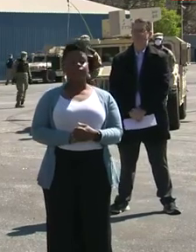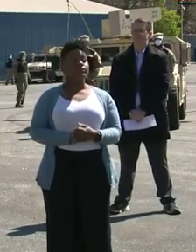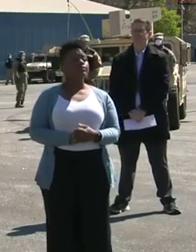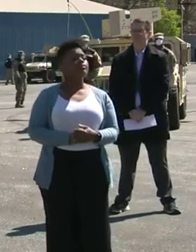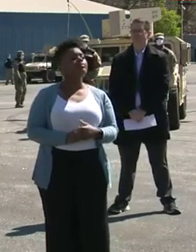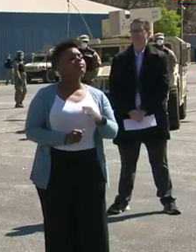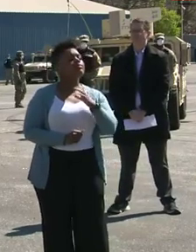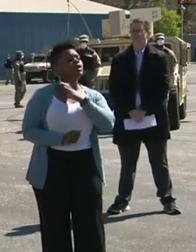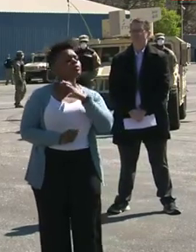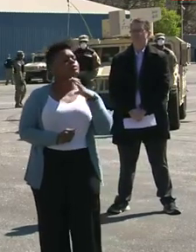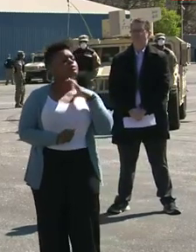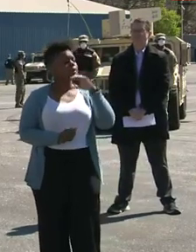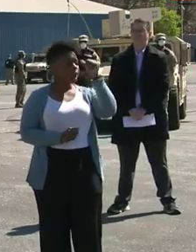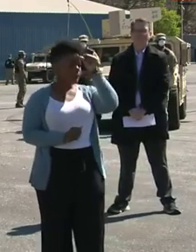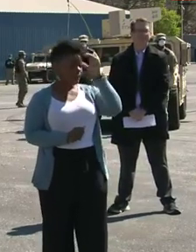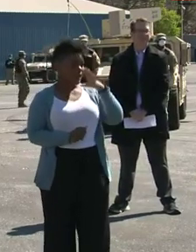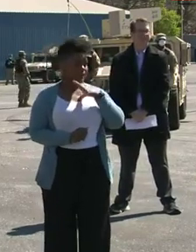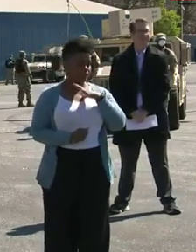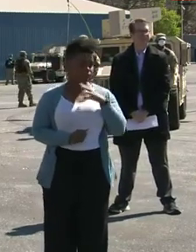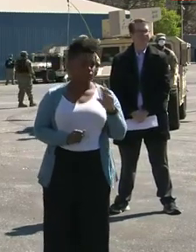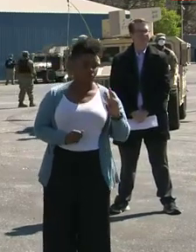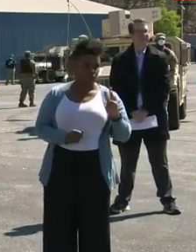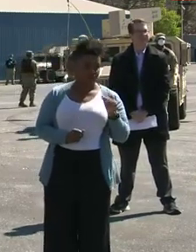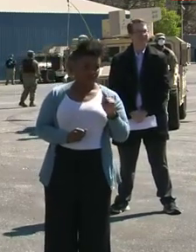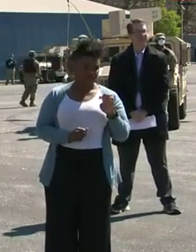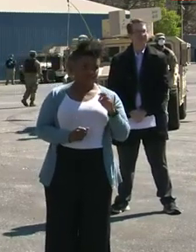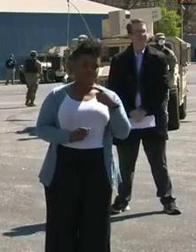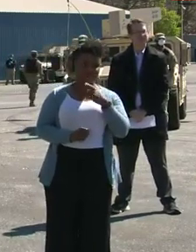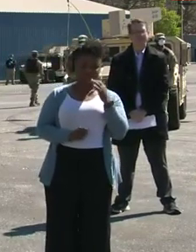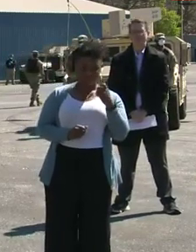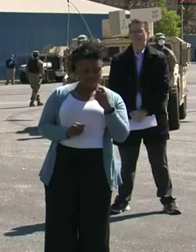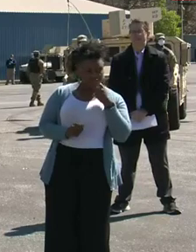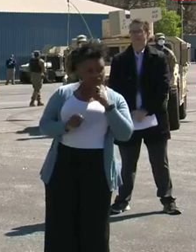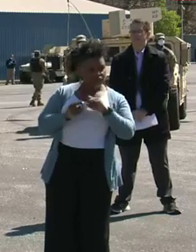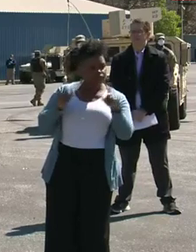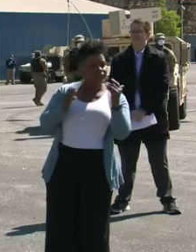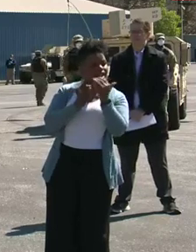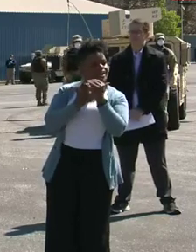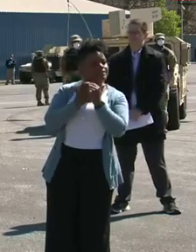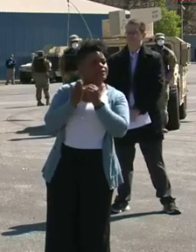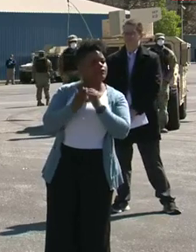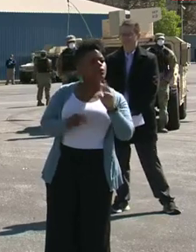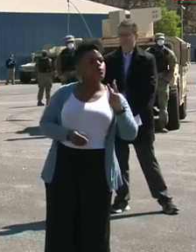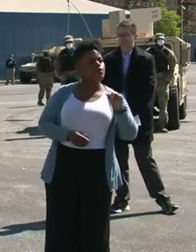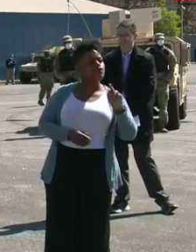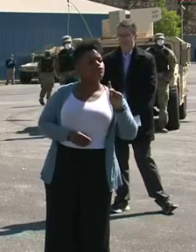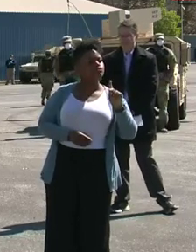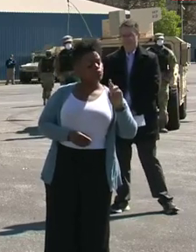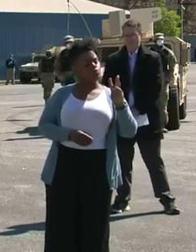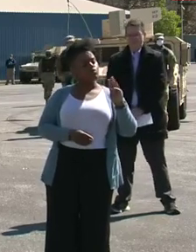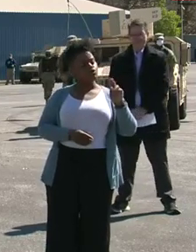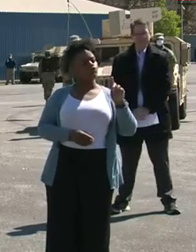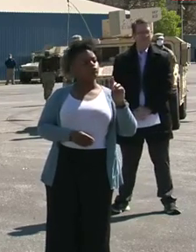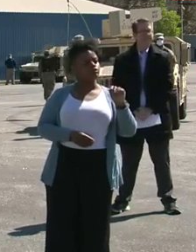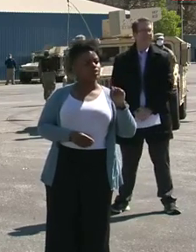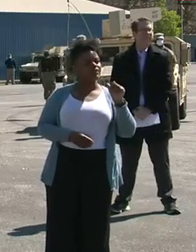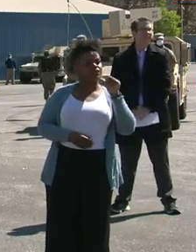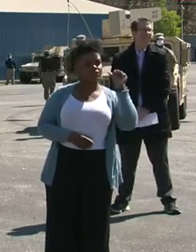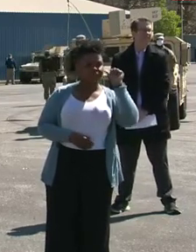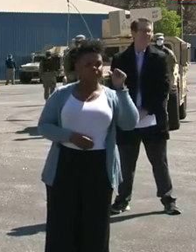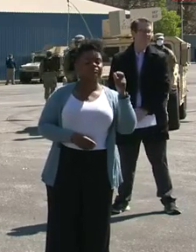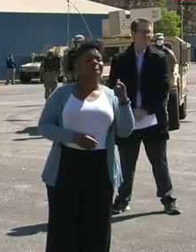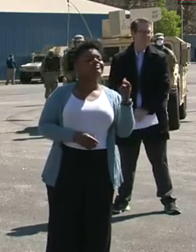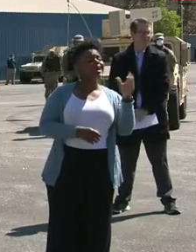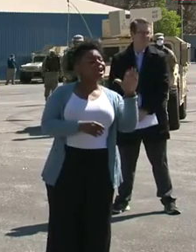White, they put out a list of wards yesterday and the number of cases in each ward. Ward